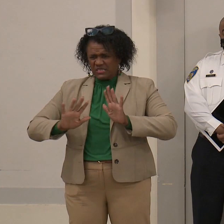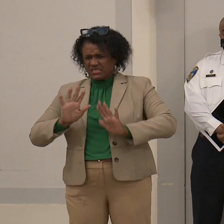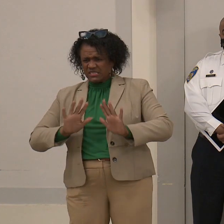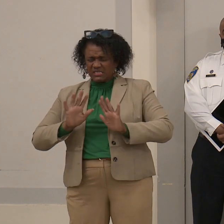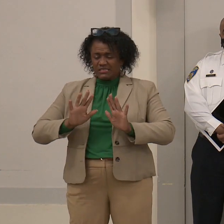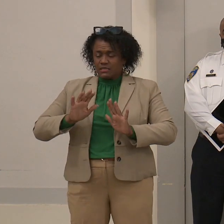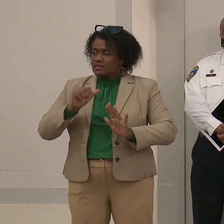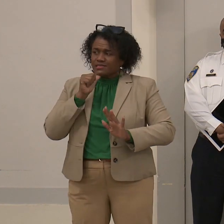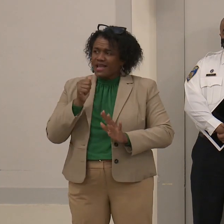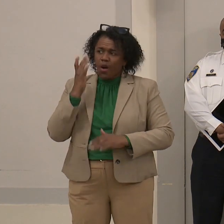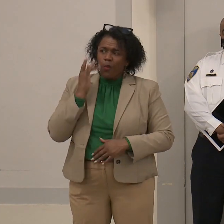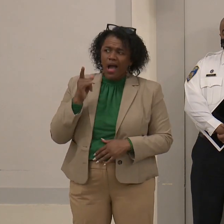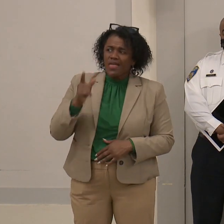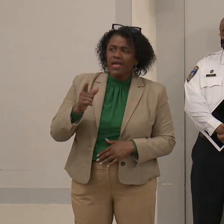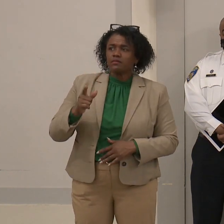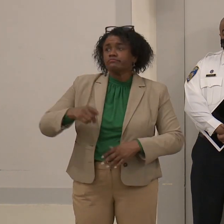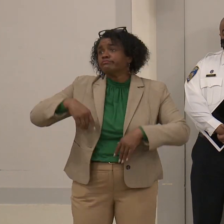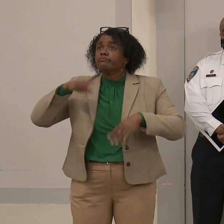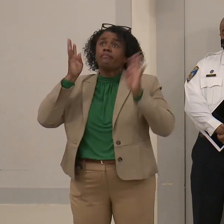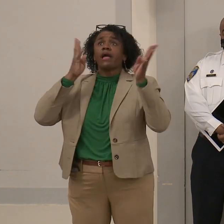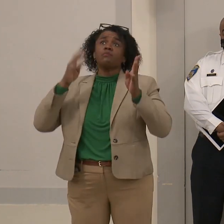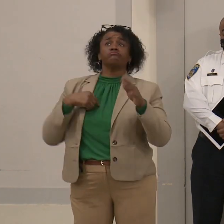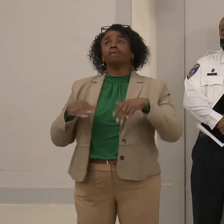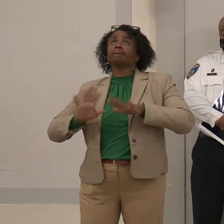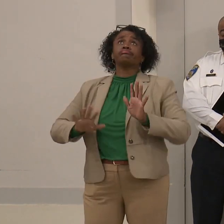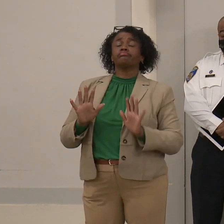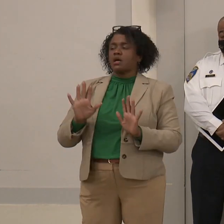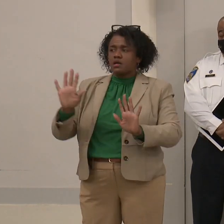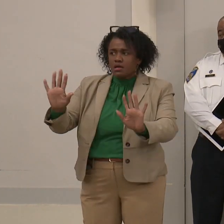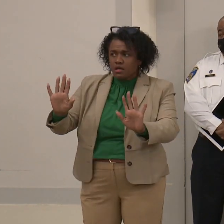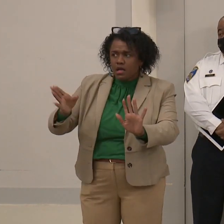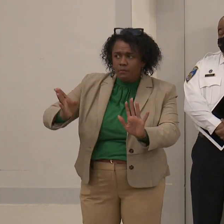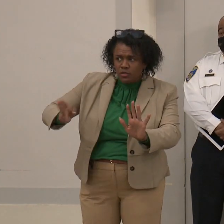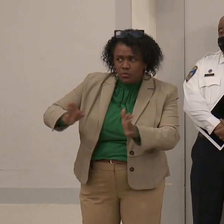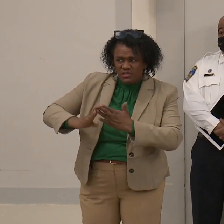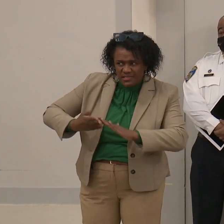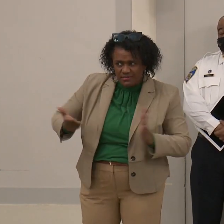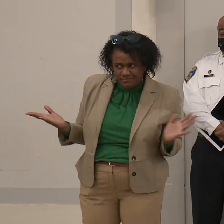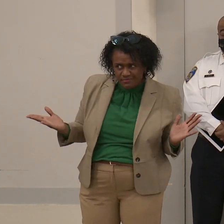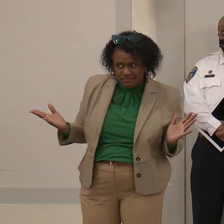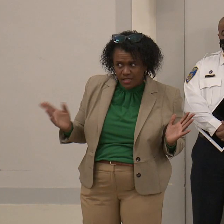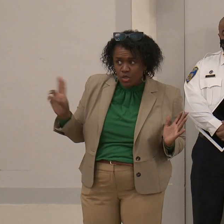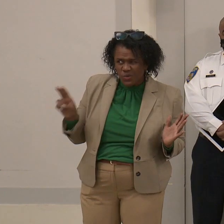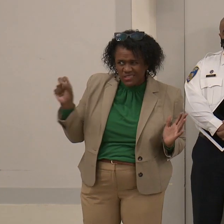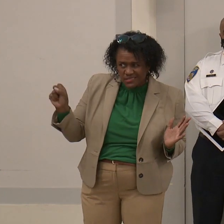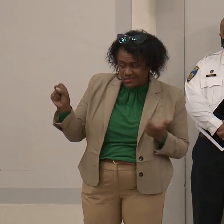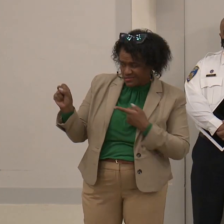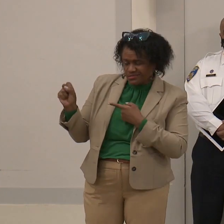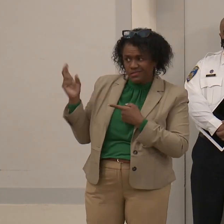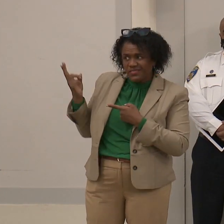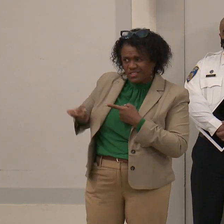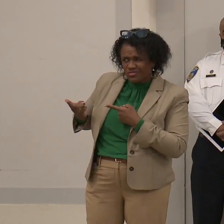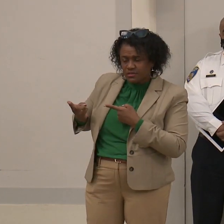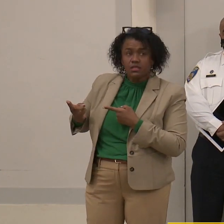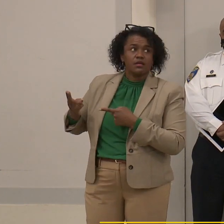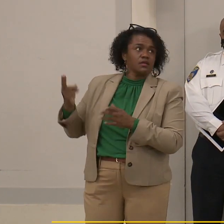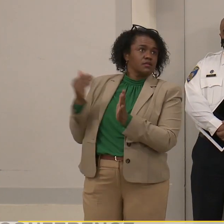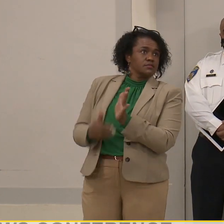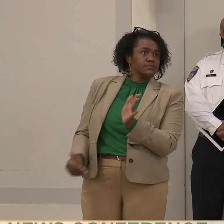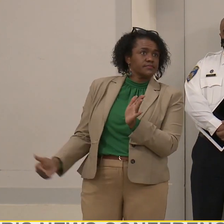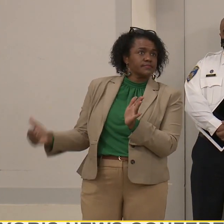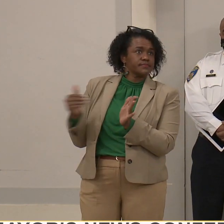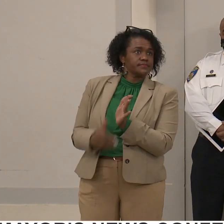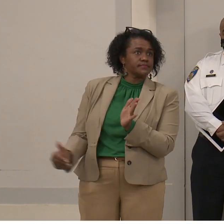something that people just develop out of thin air. They're talking about Baltimore City. We're talking about the United States of America, where time and time